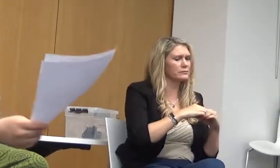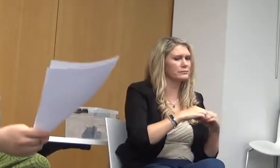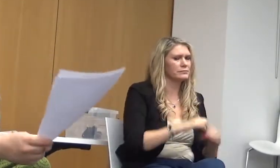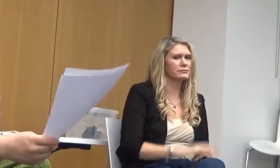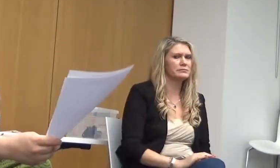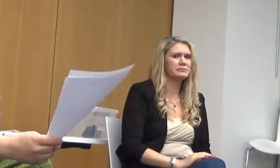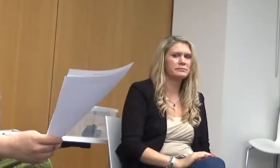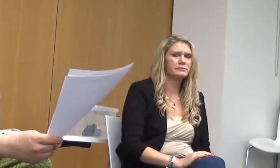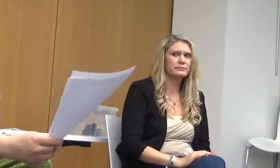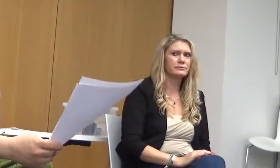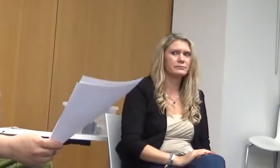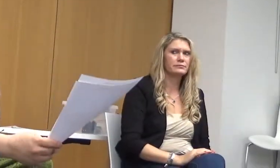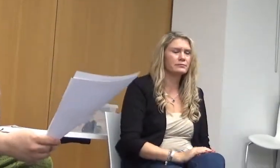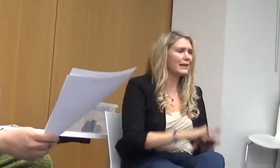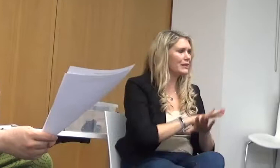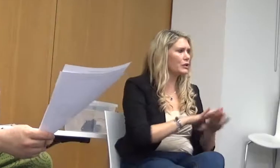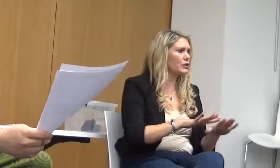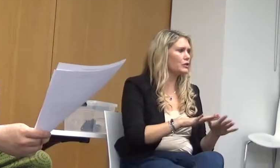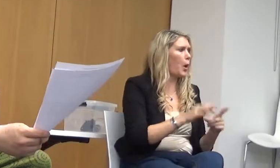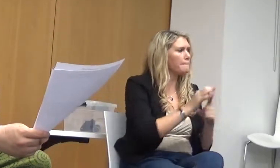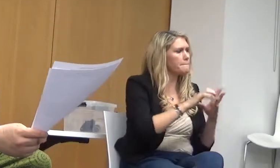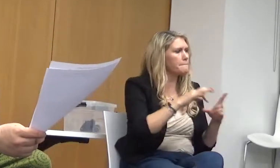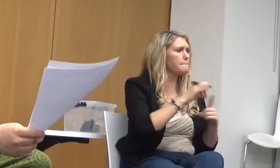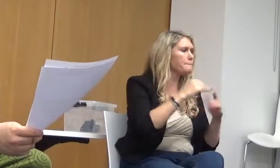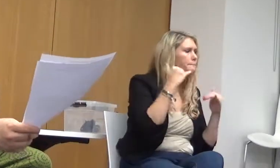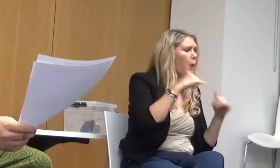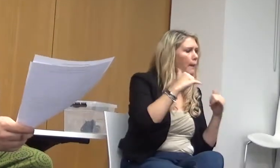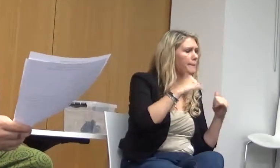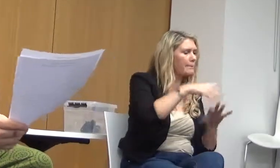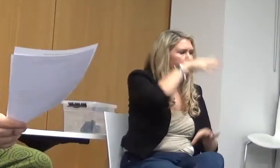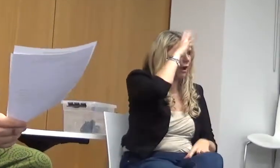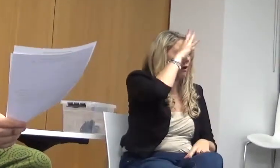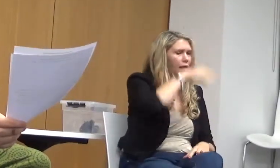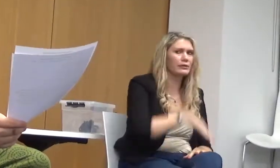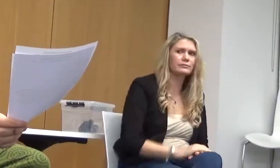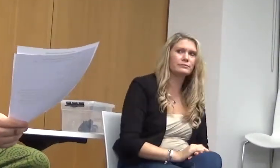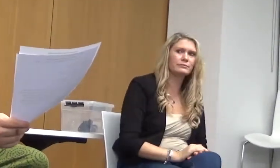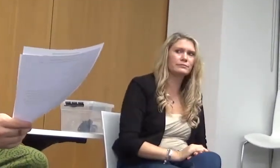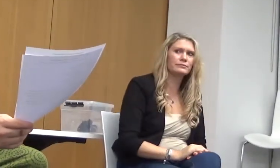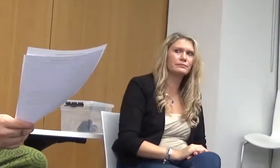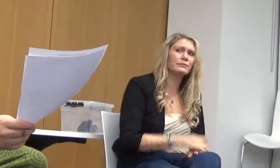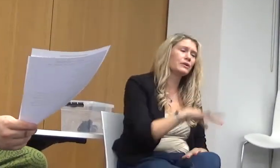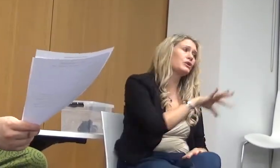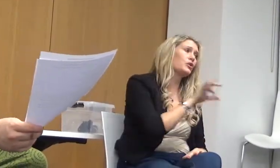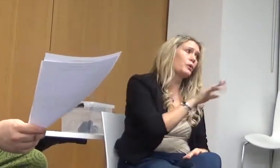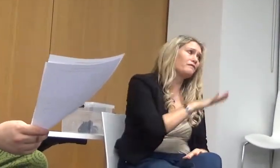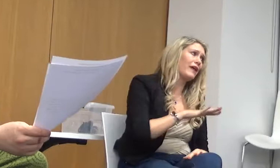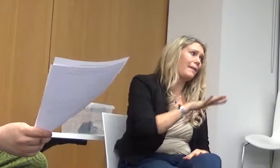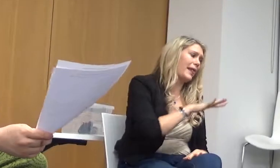It's not pop punk. It is chosen family.